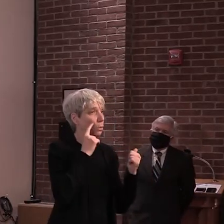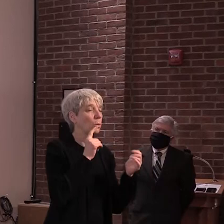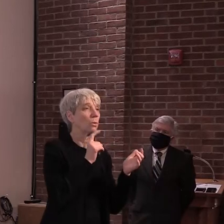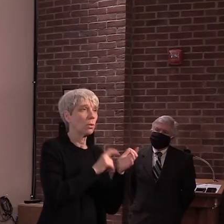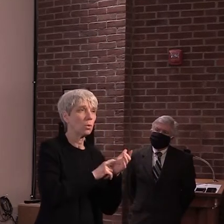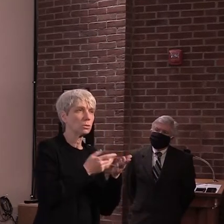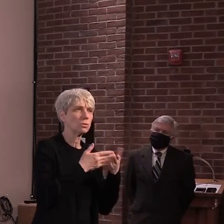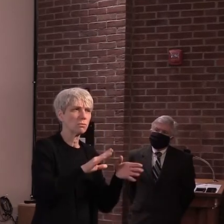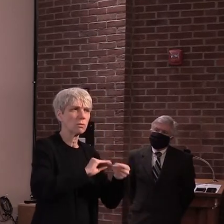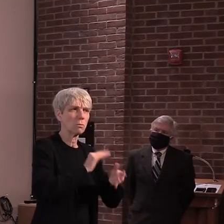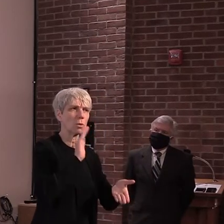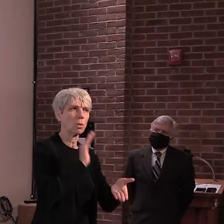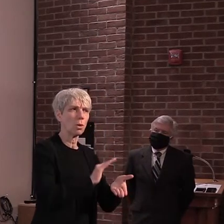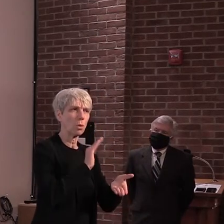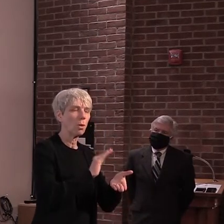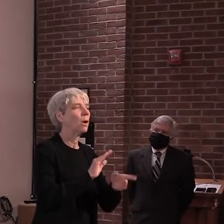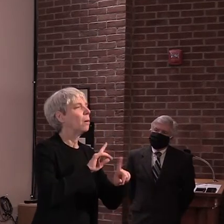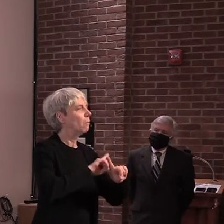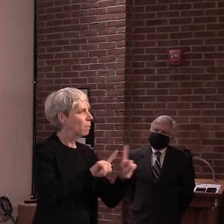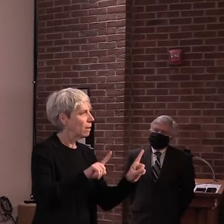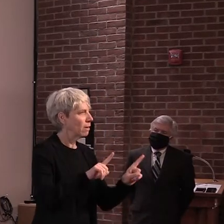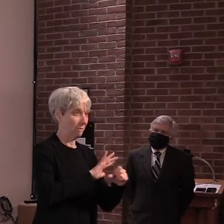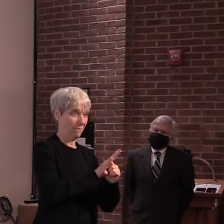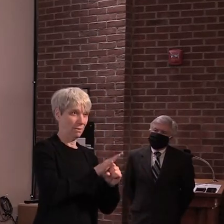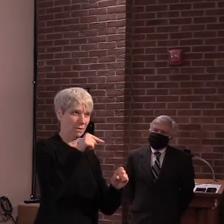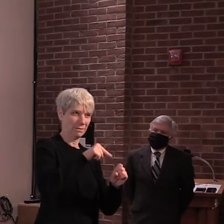is still, obviously, still circulating.